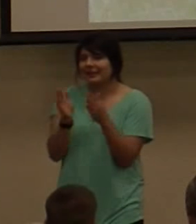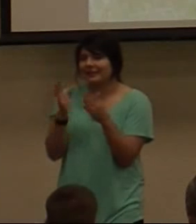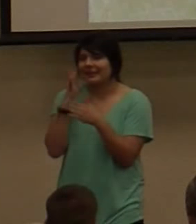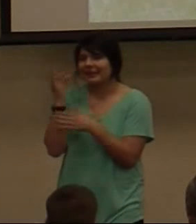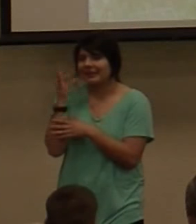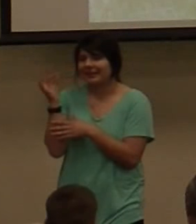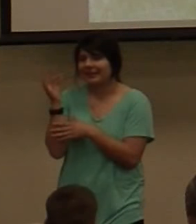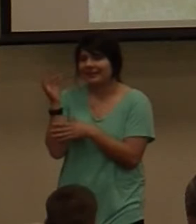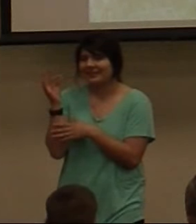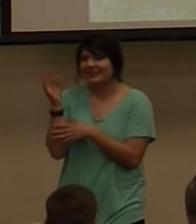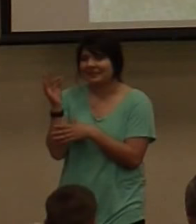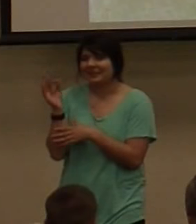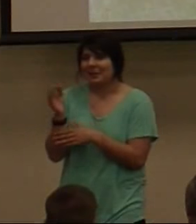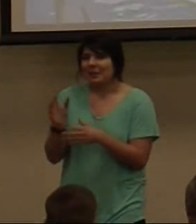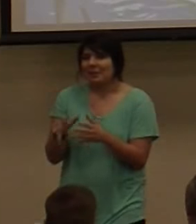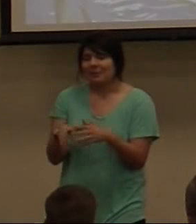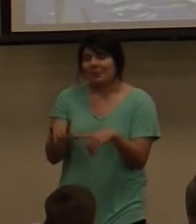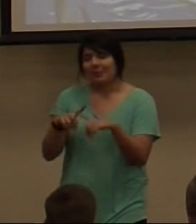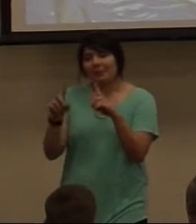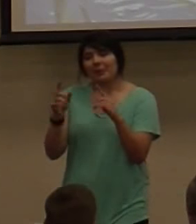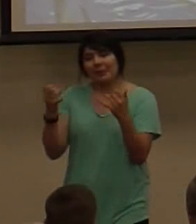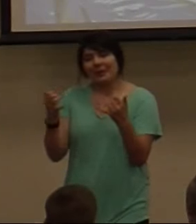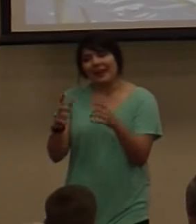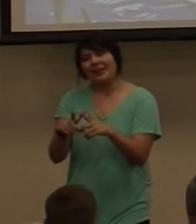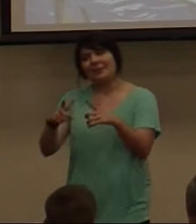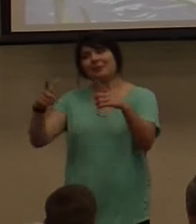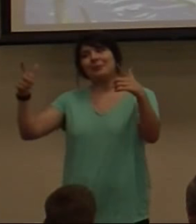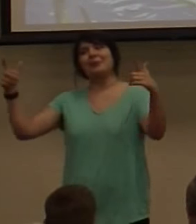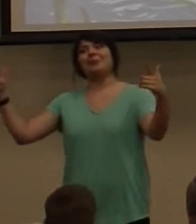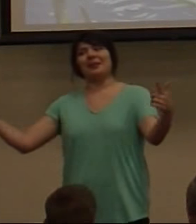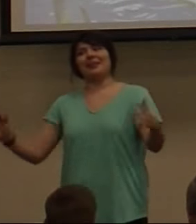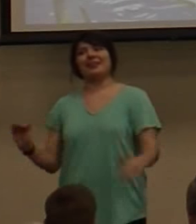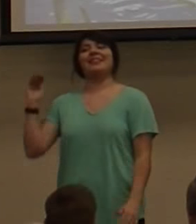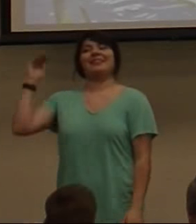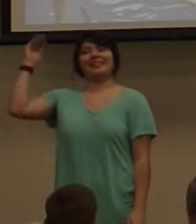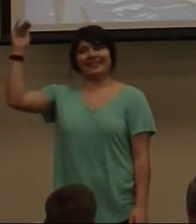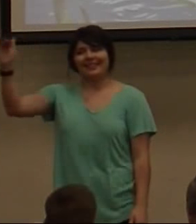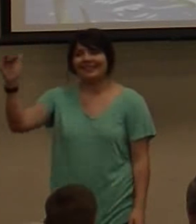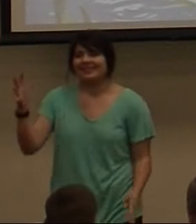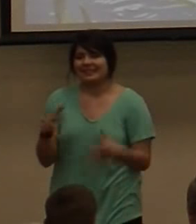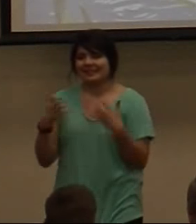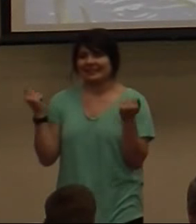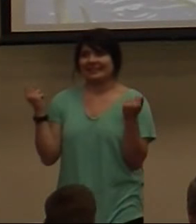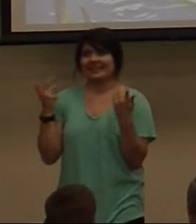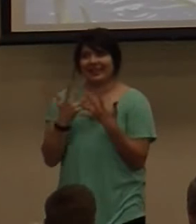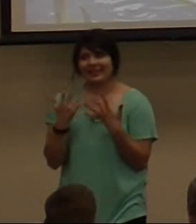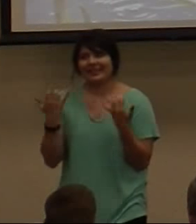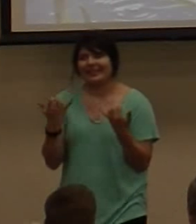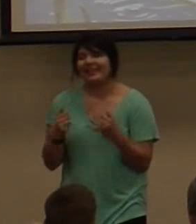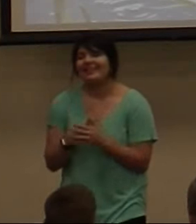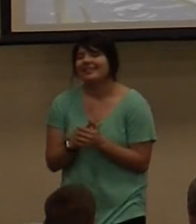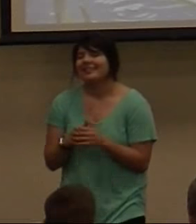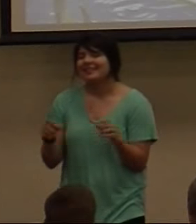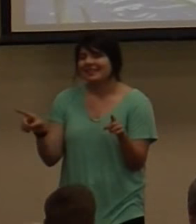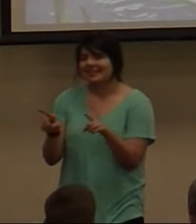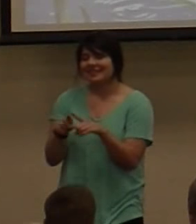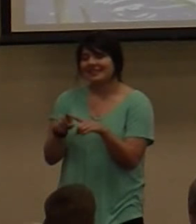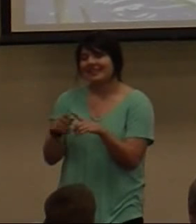They're a bit bigger now. I wouldn't do it now. They look pretty fierce, those same